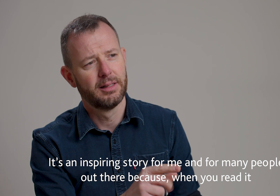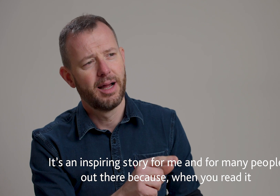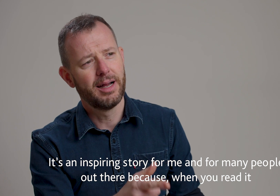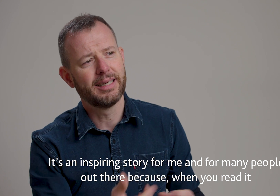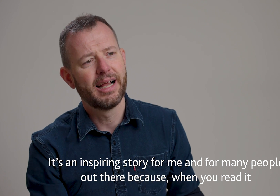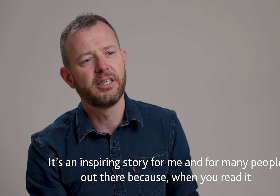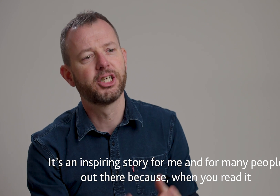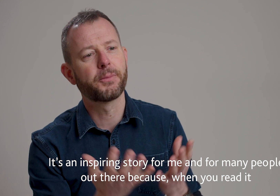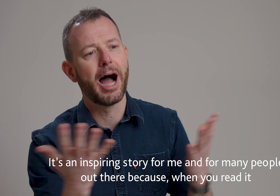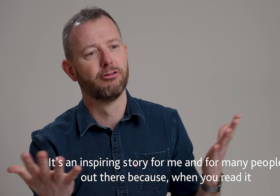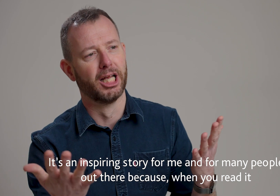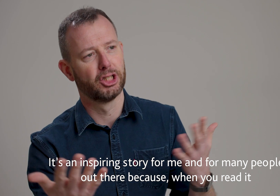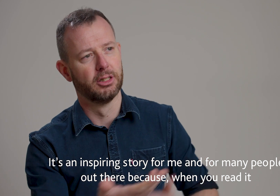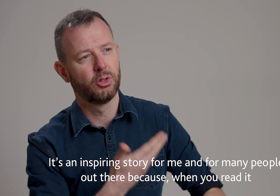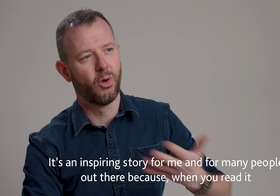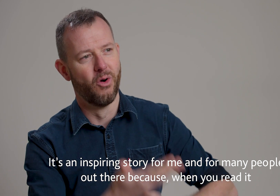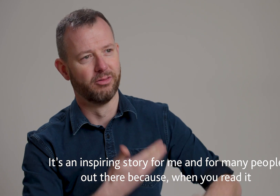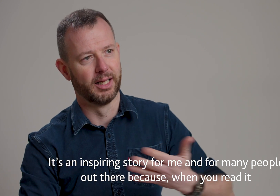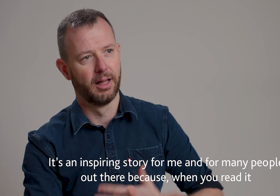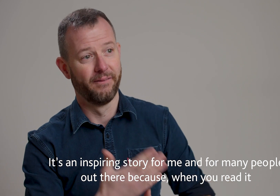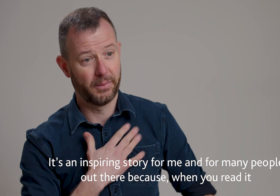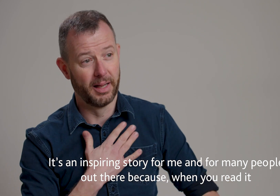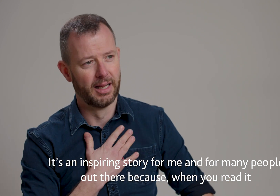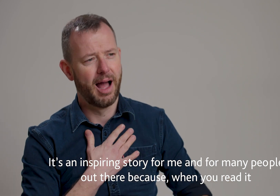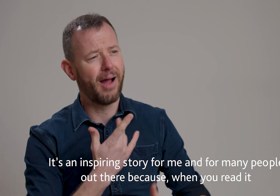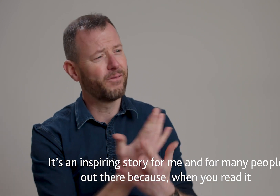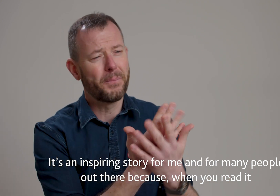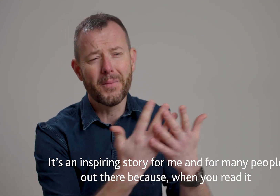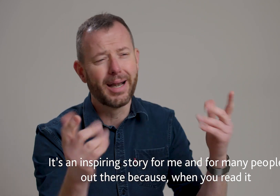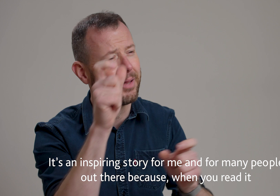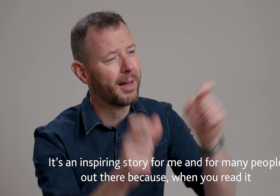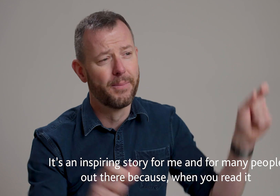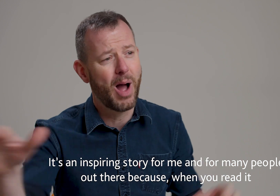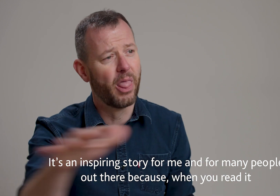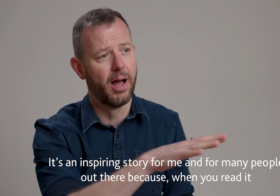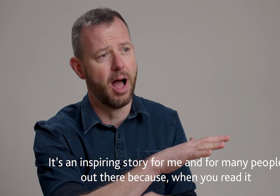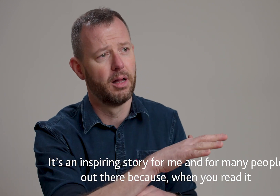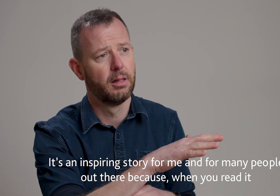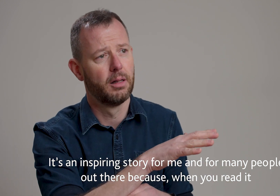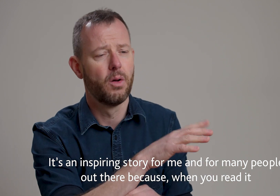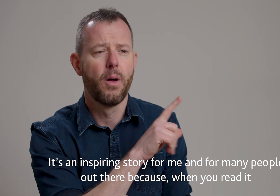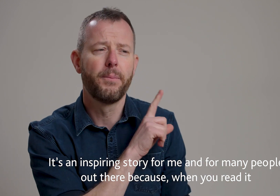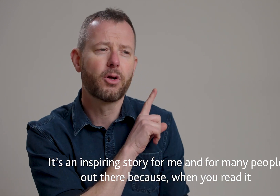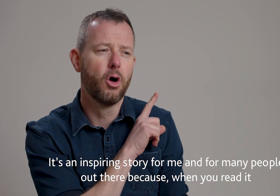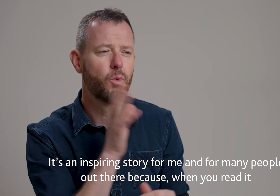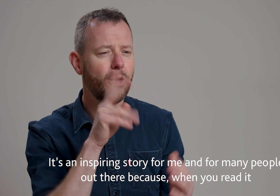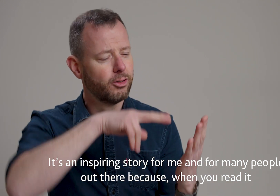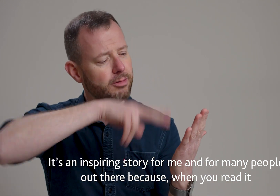That is a historic story to me and to many people out there. Because when they